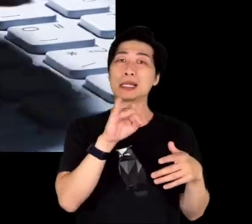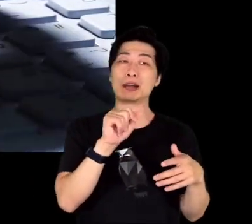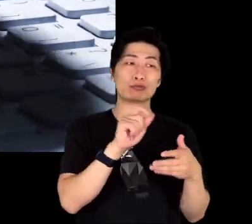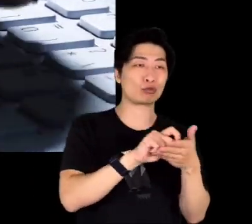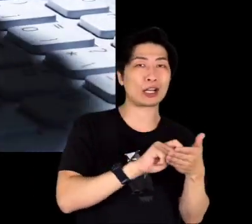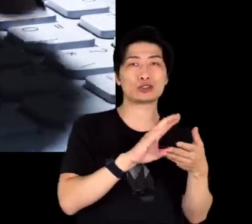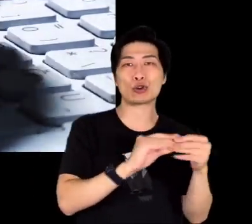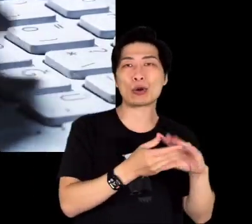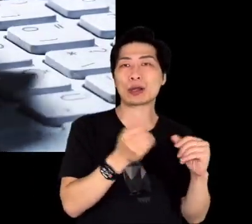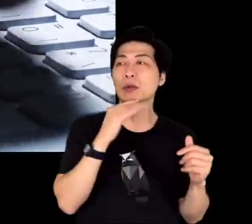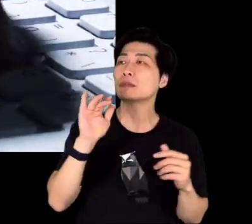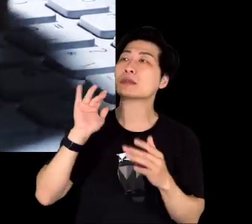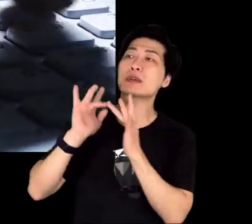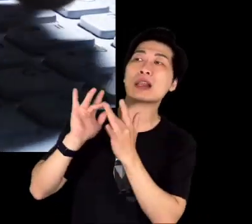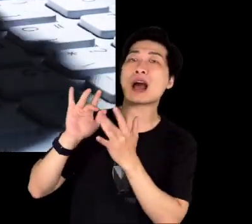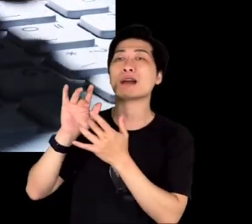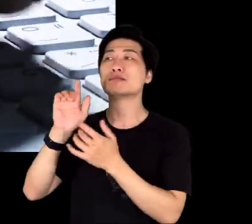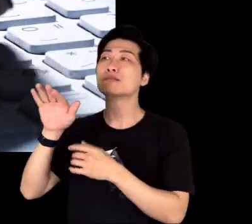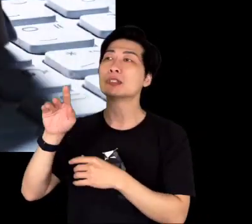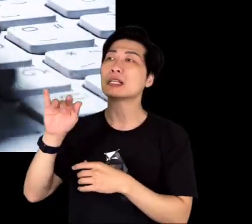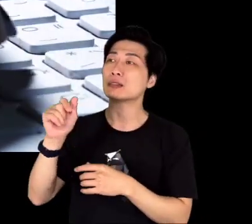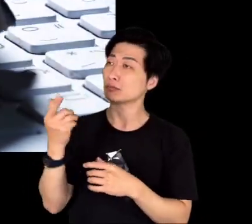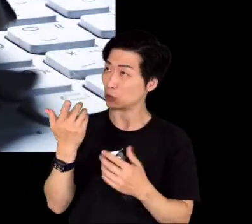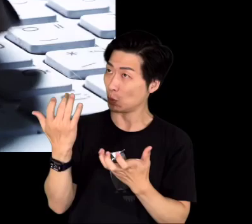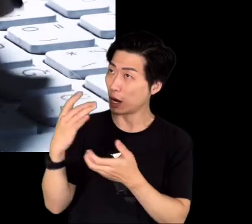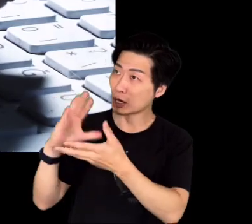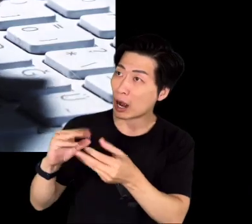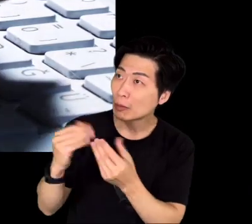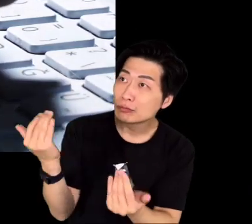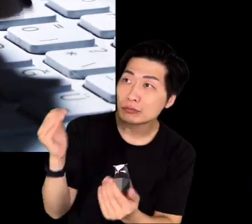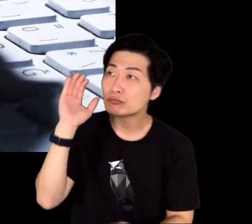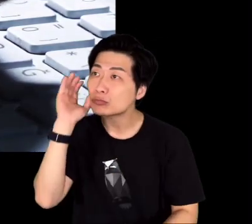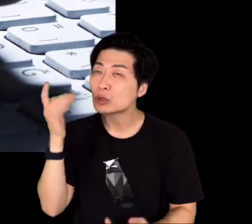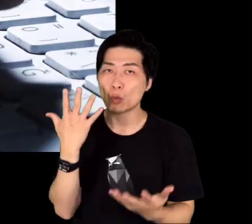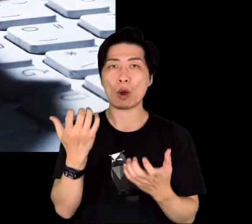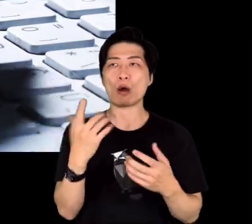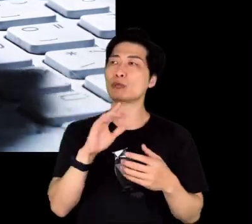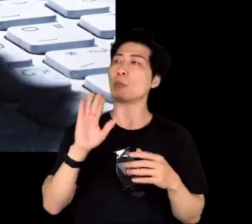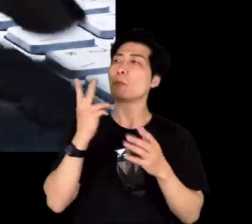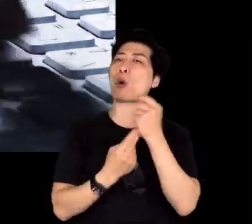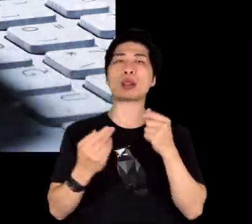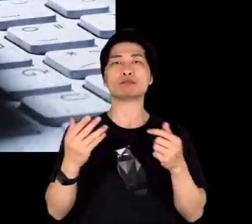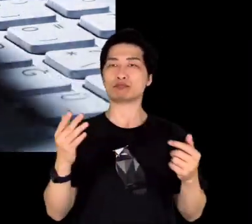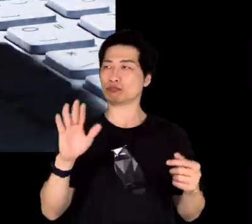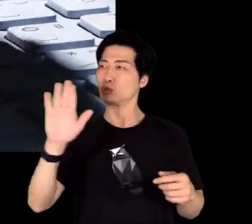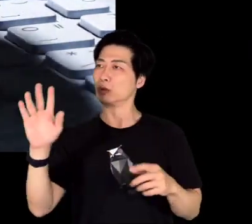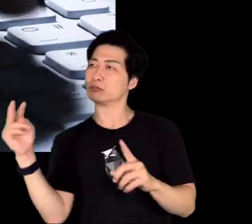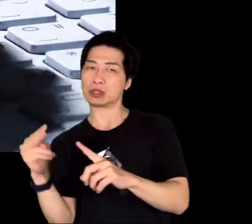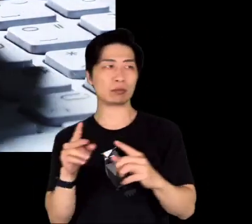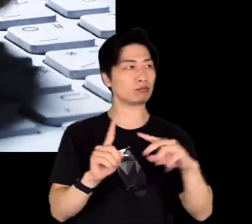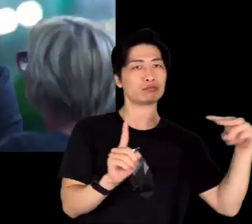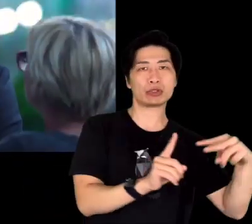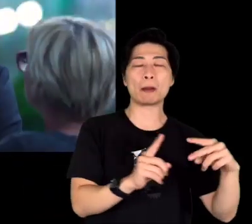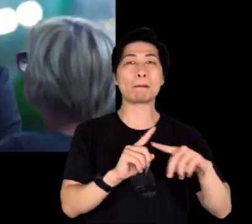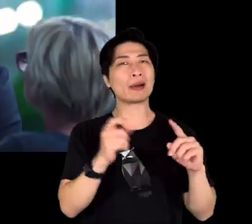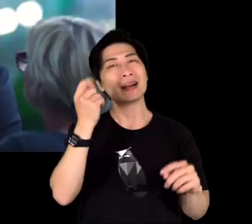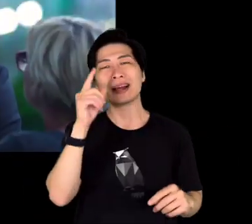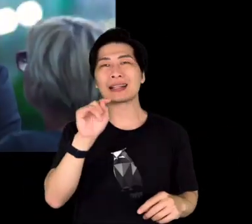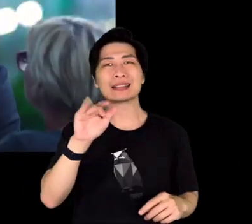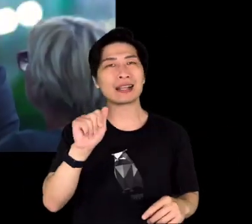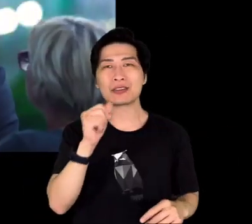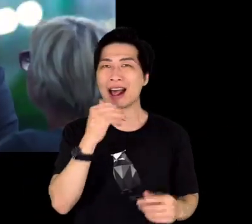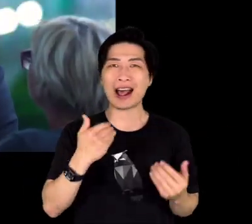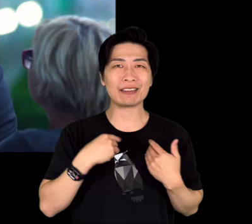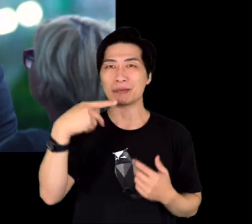to the party in question, in this case Tesla, asking for comment on said story so that they can capture quote-unquote all sides. Because Tesla has